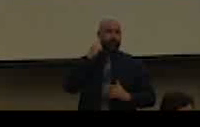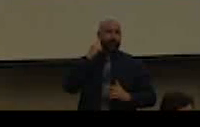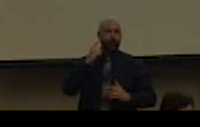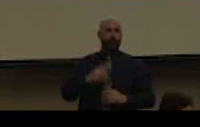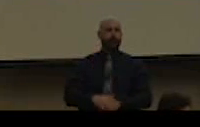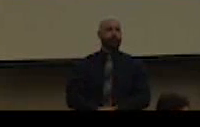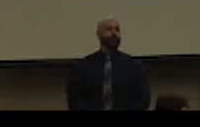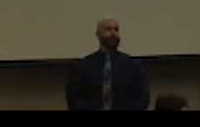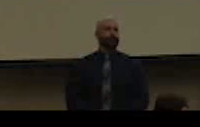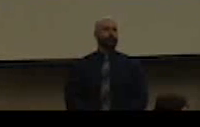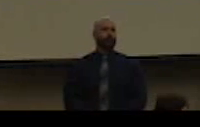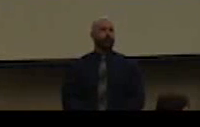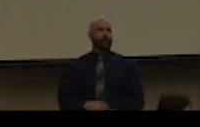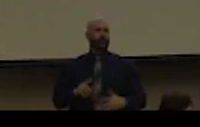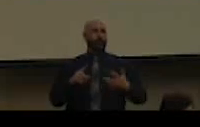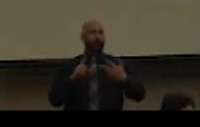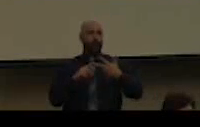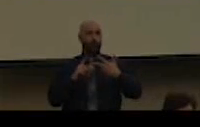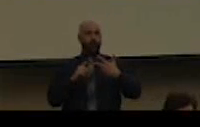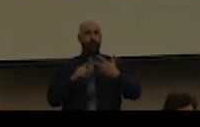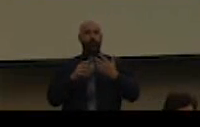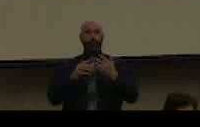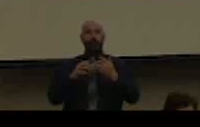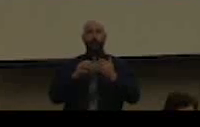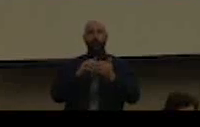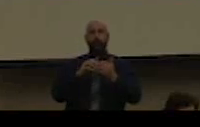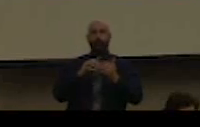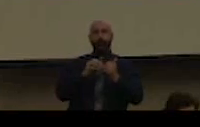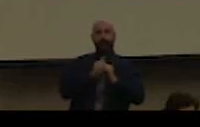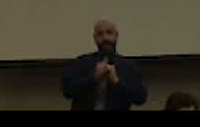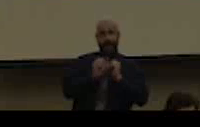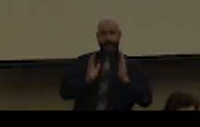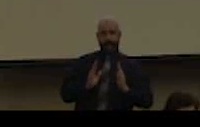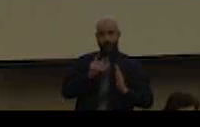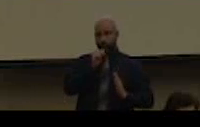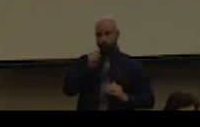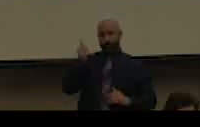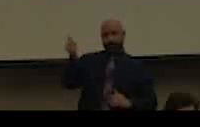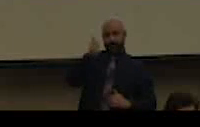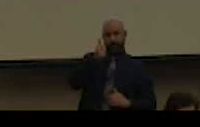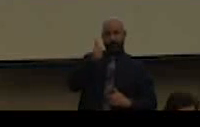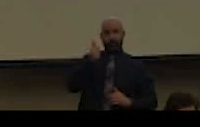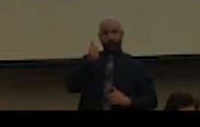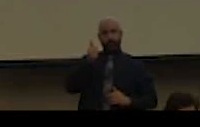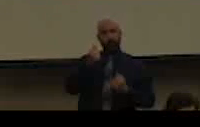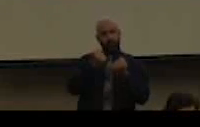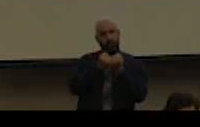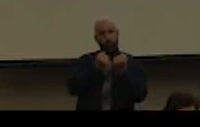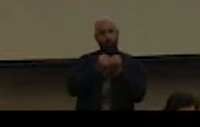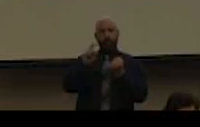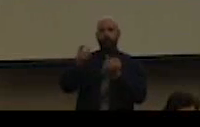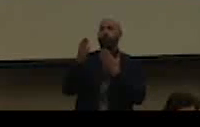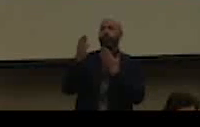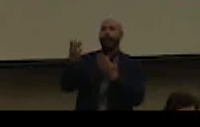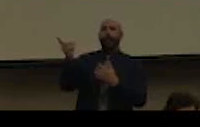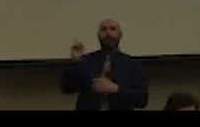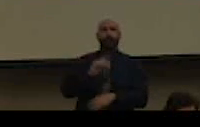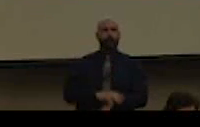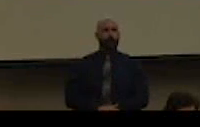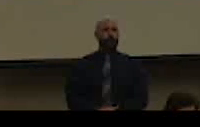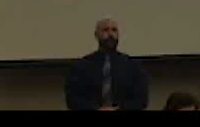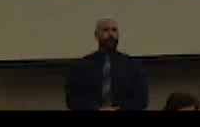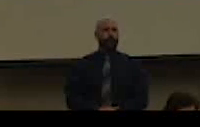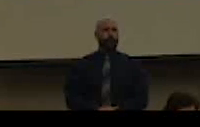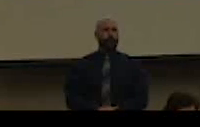our candidates that have supported it, we need to thank them in those forums and all, and you know, make sure that it was something we cared about